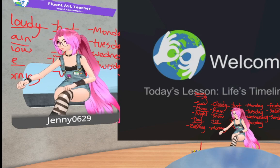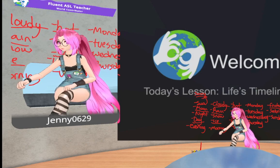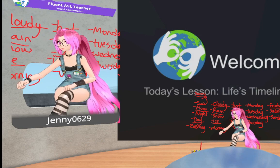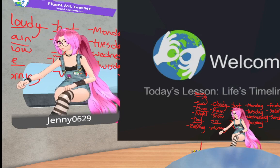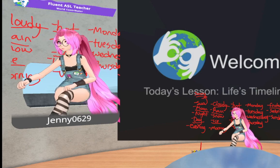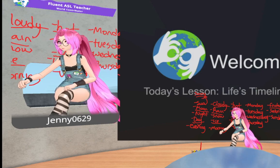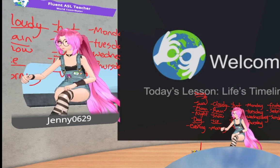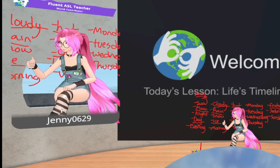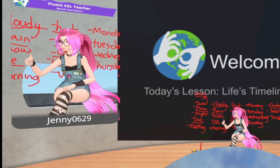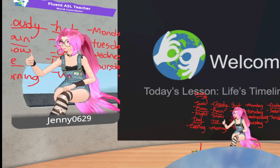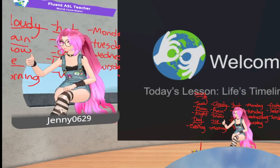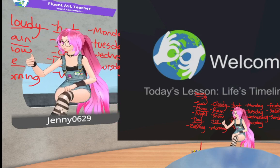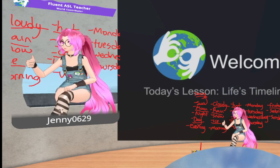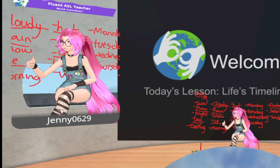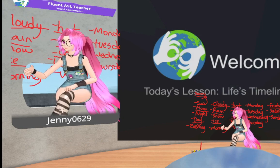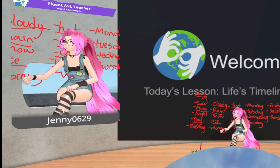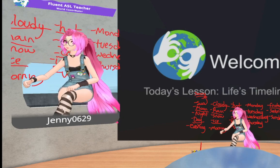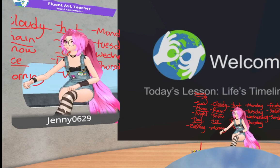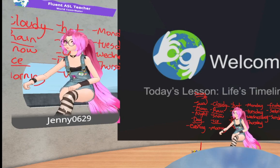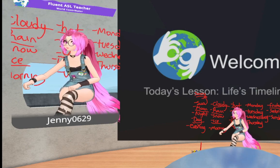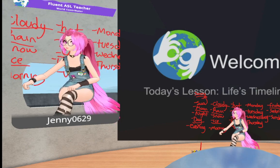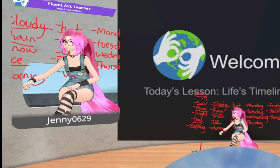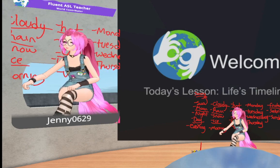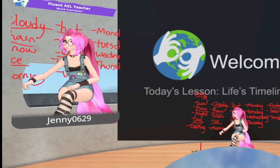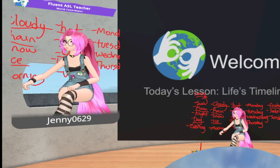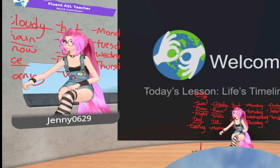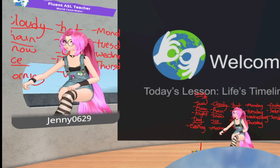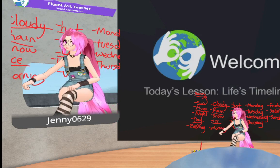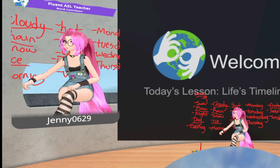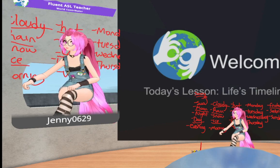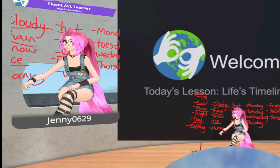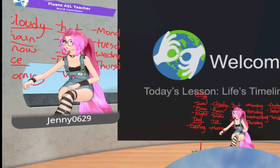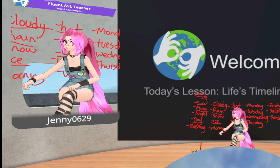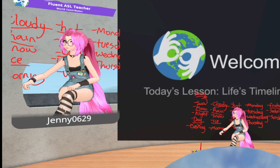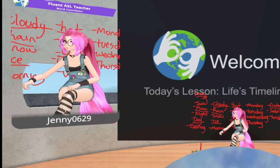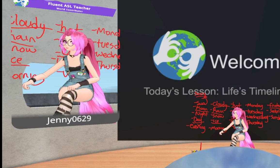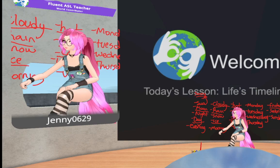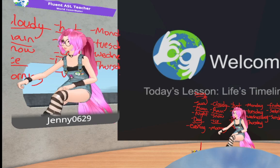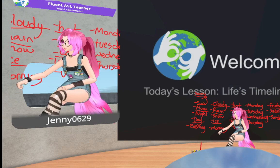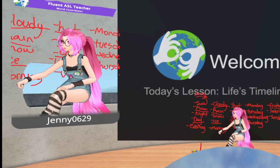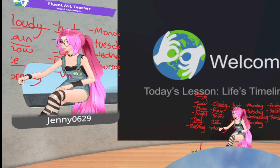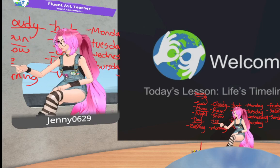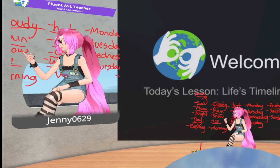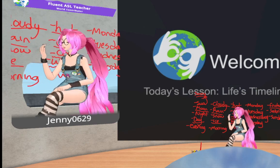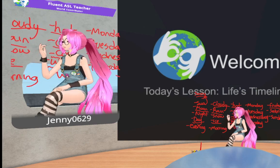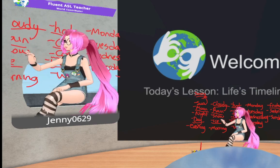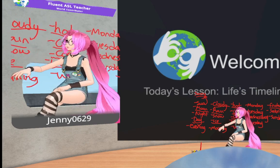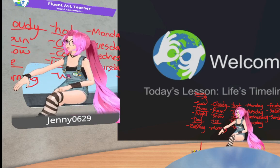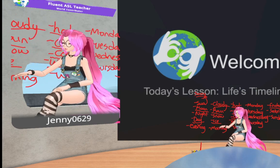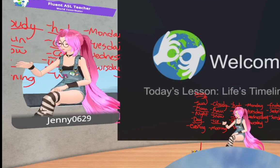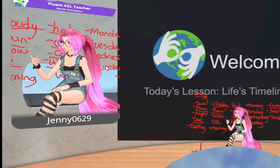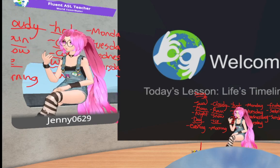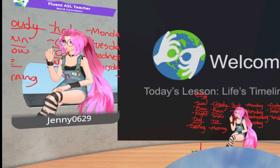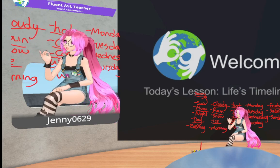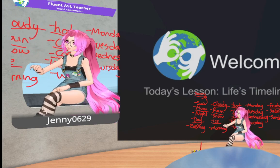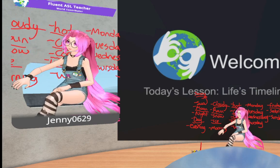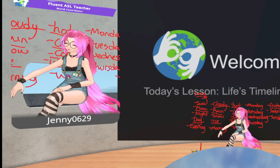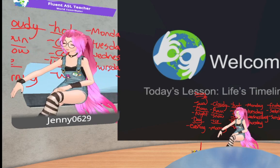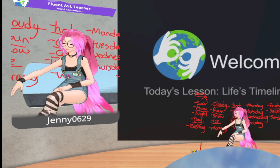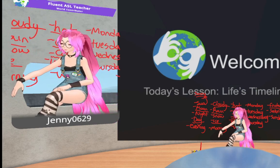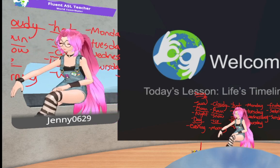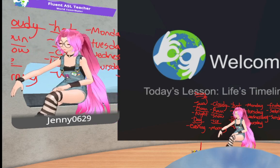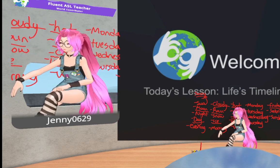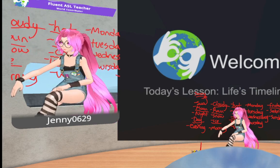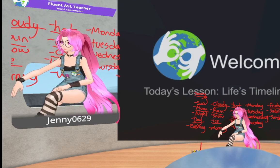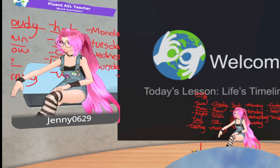Just to clarify, that meaning for hot can also be used to describe a person too. Yeah, 'Cause like, I've oh, just seen she's that- hot. I've seen- They're I've had hot. People tell